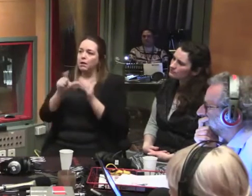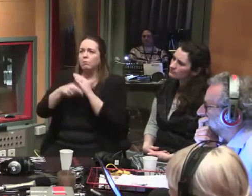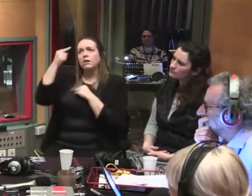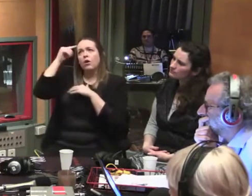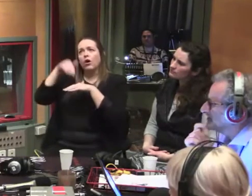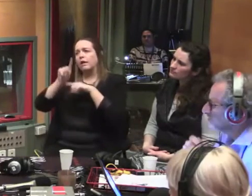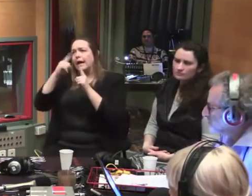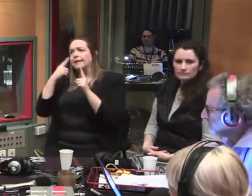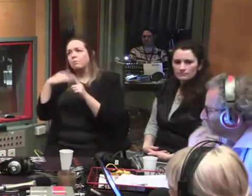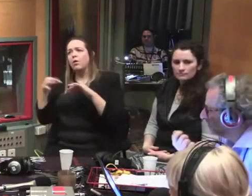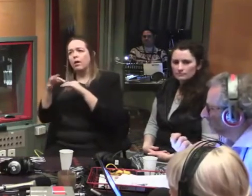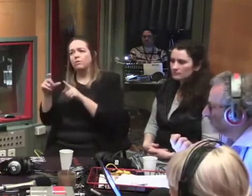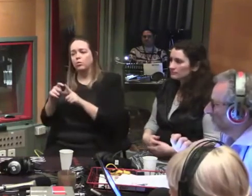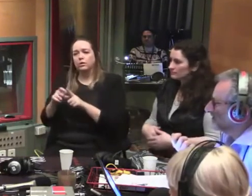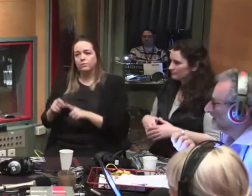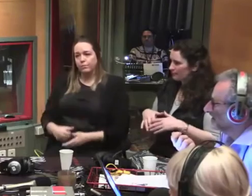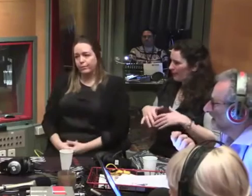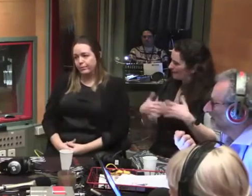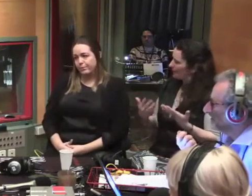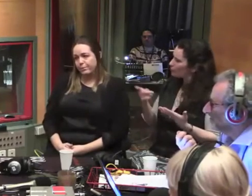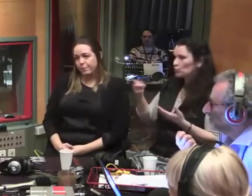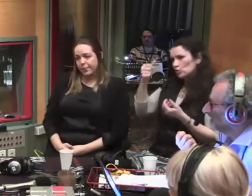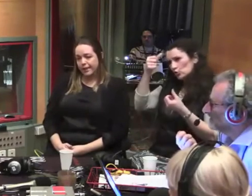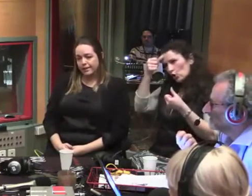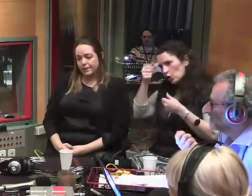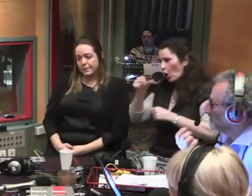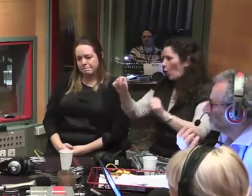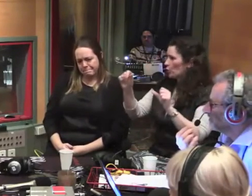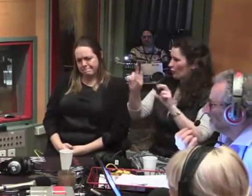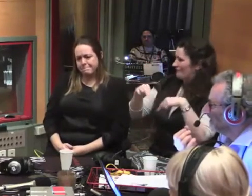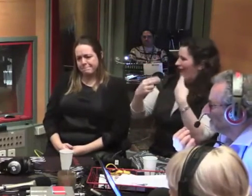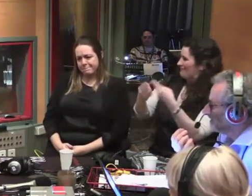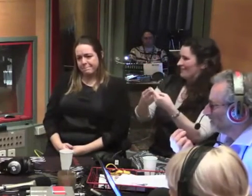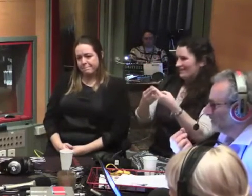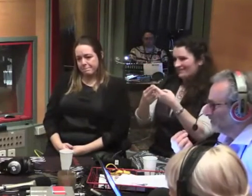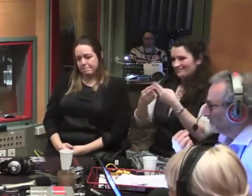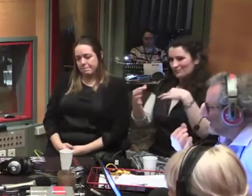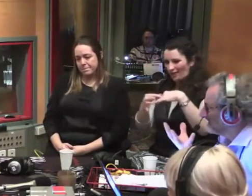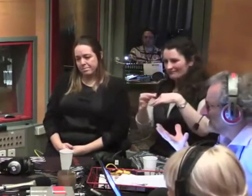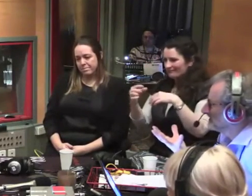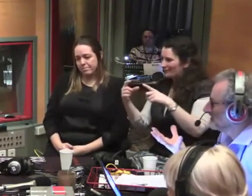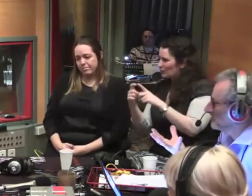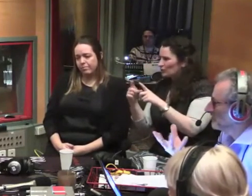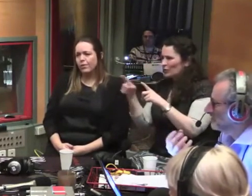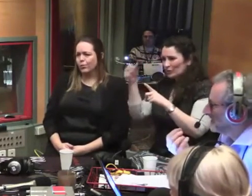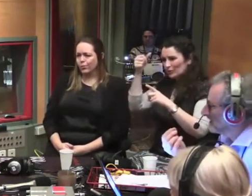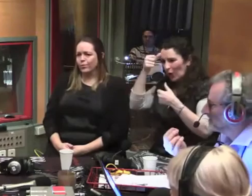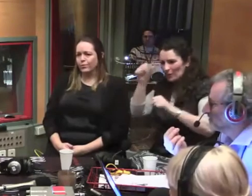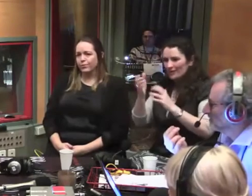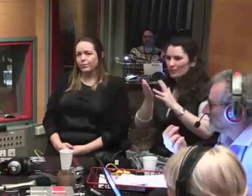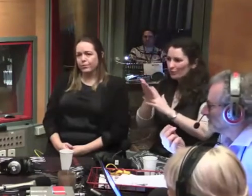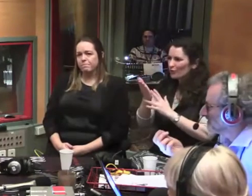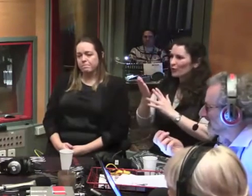thinking about that. But you know your family and your loved ones through all the other senses, through